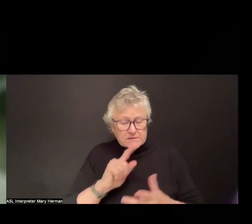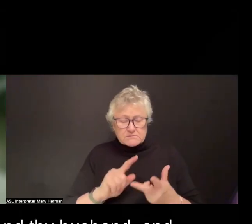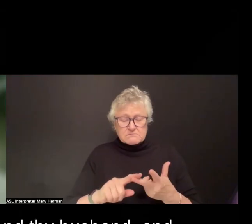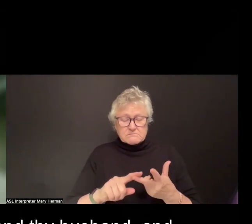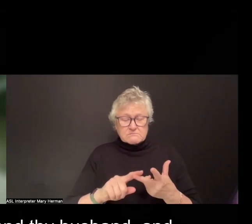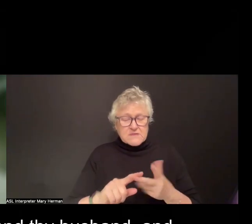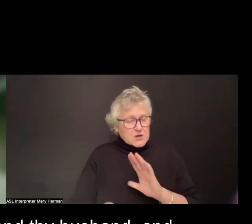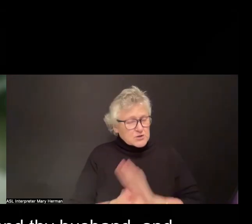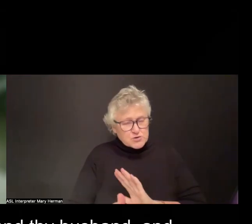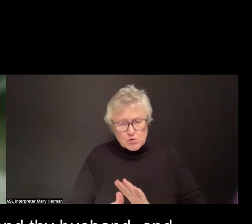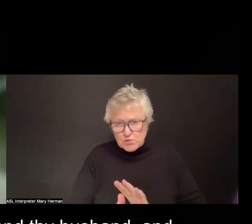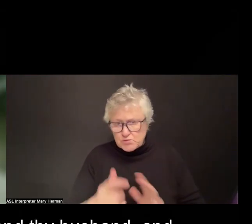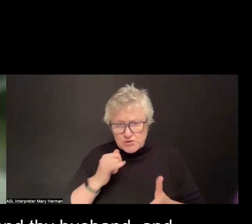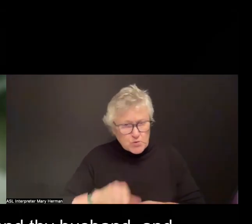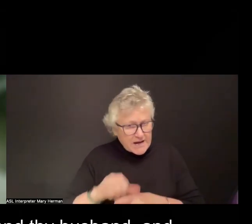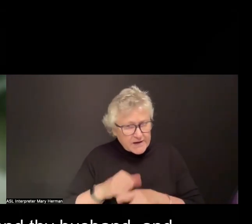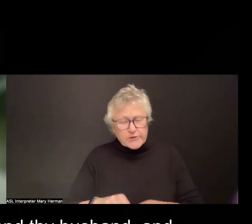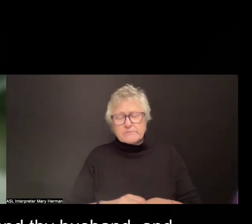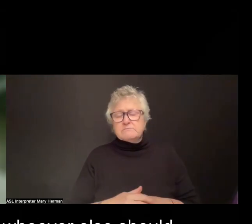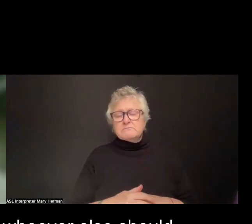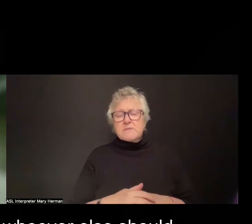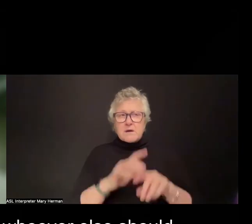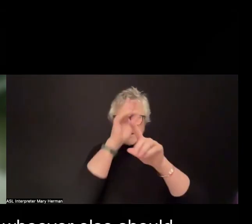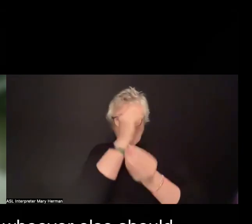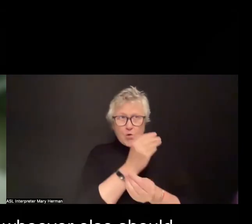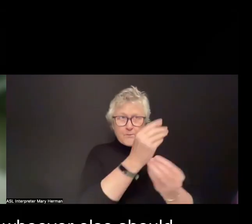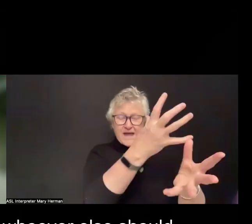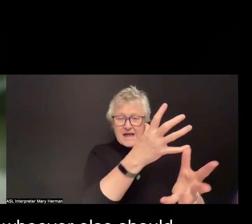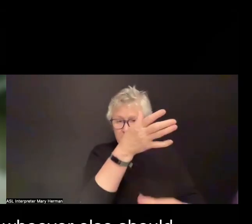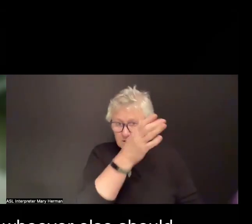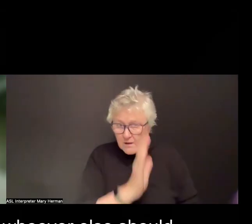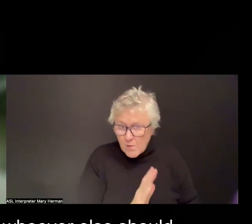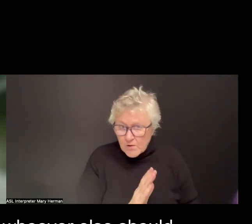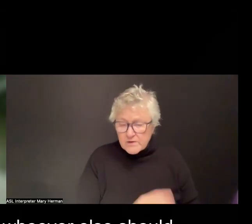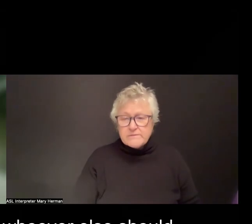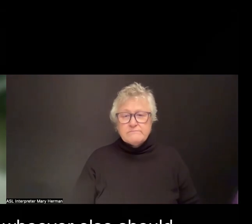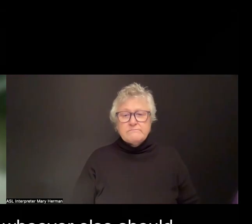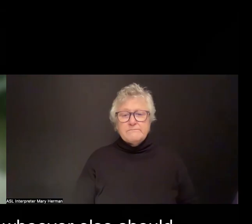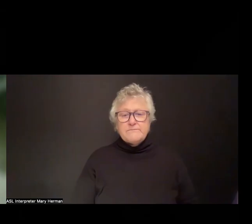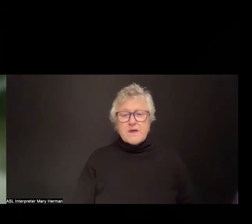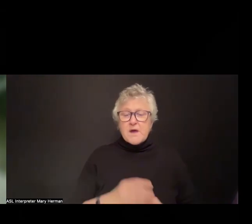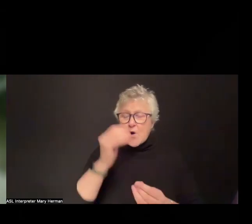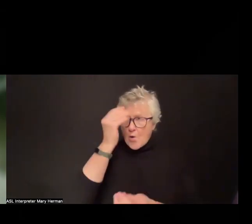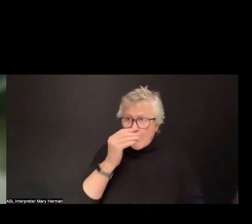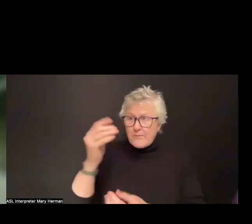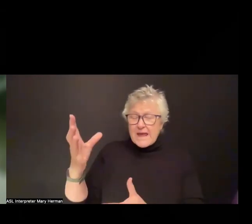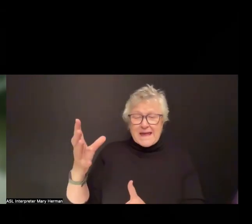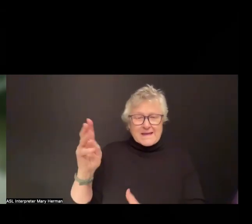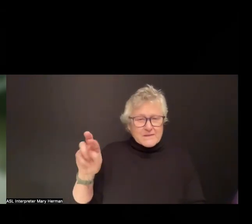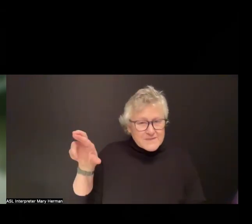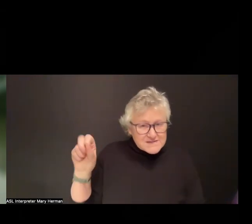masters. Obey thy parents and thy husband and thy Mrs. Tomlinson and thy whoever else should happen to come along and demand that thou obey.